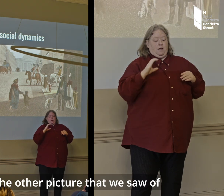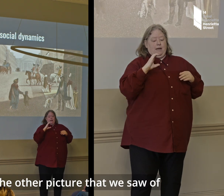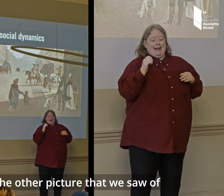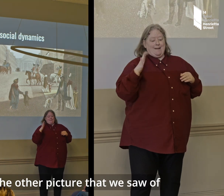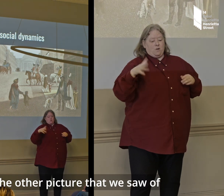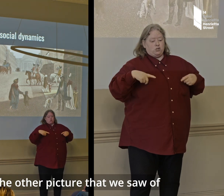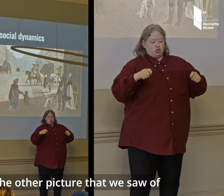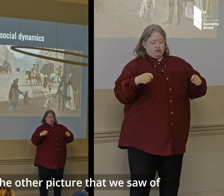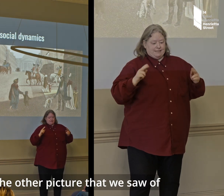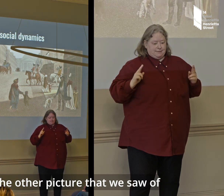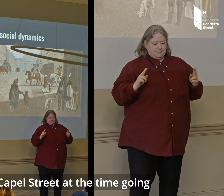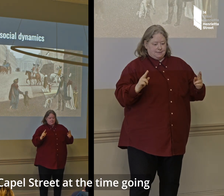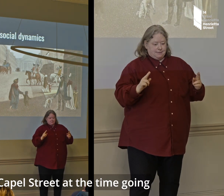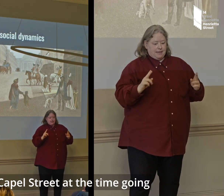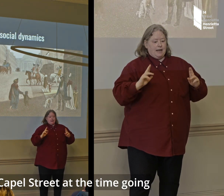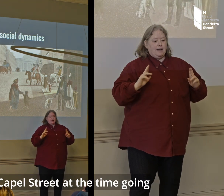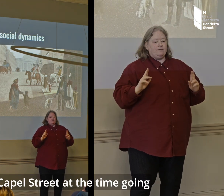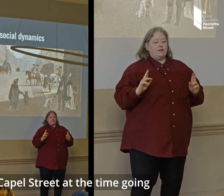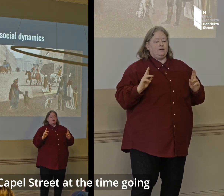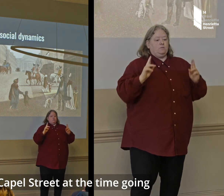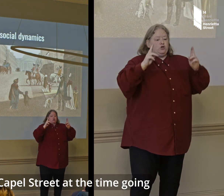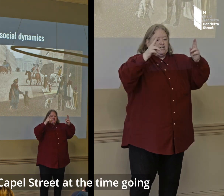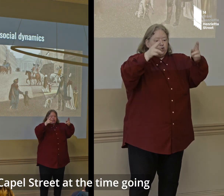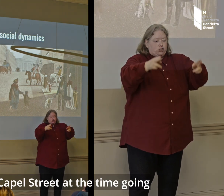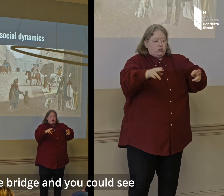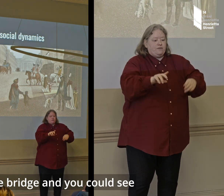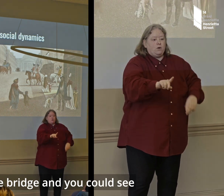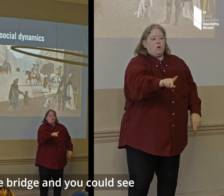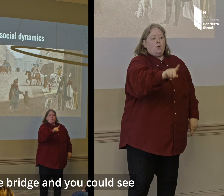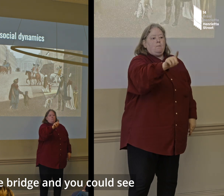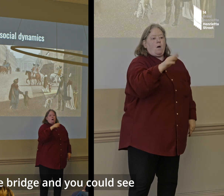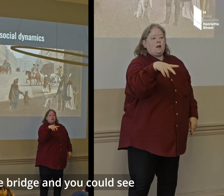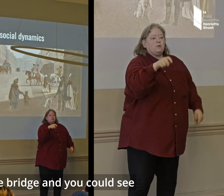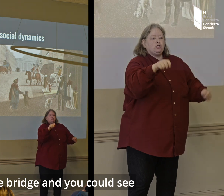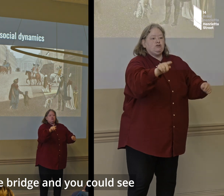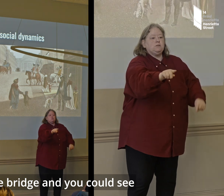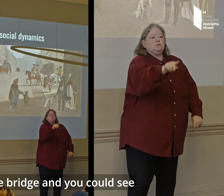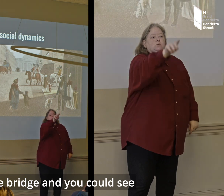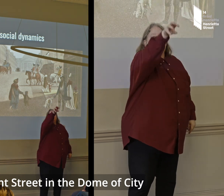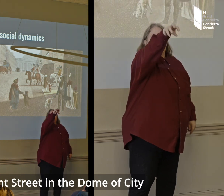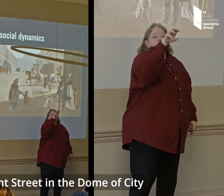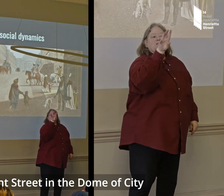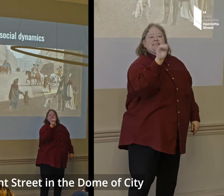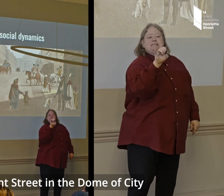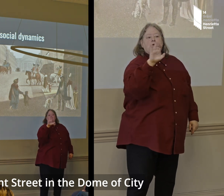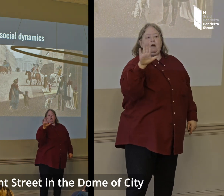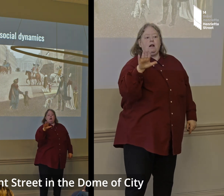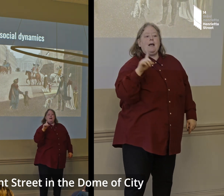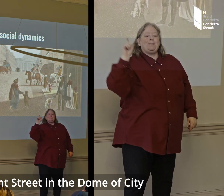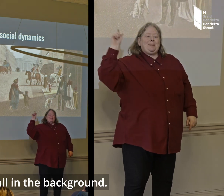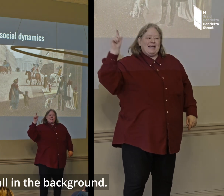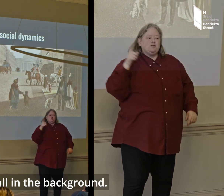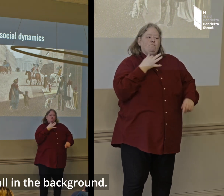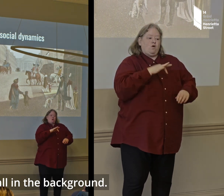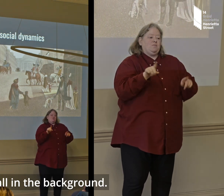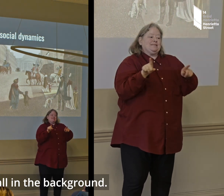Remember the other picture that we saw of what was Capel Street at the time, going over the bridge, and you could see Parliament Street and the dome of